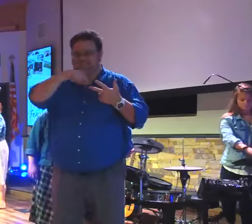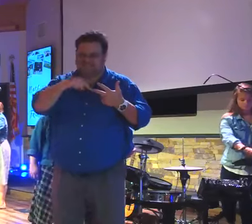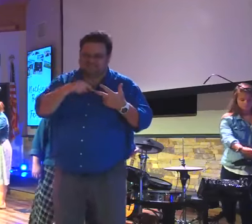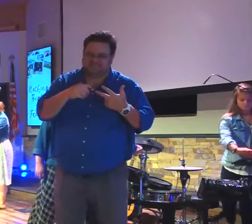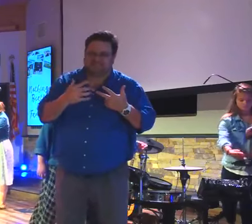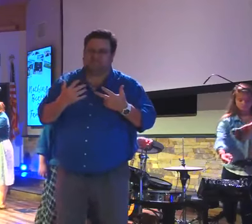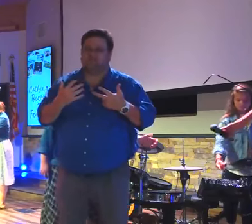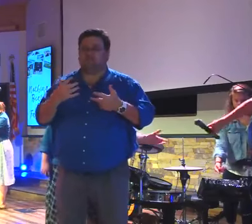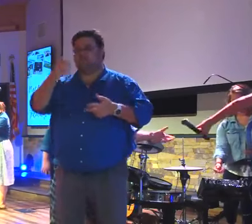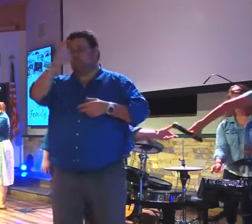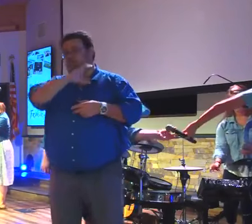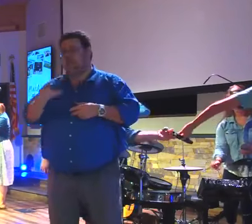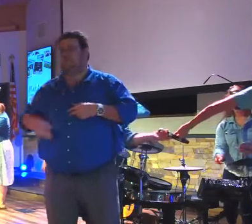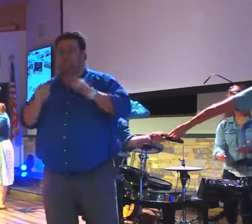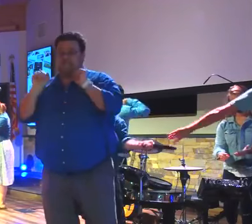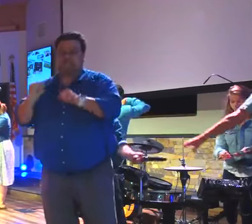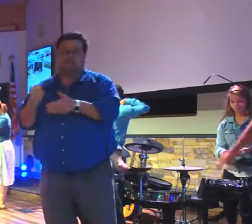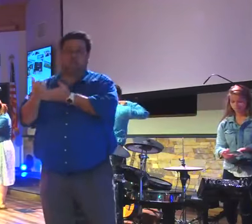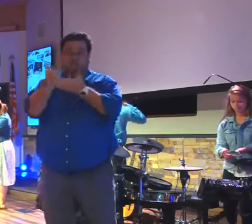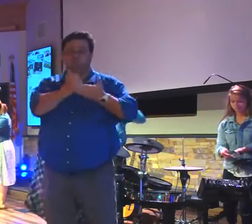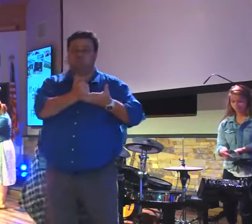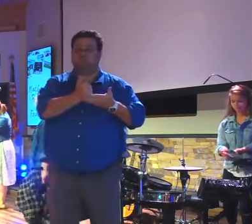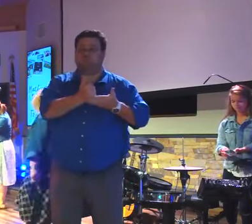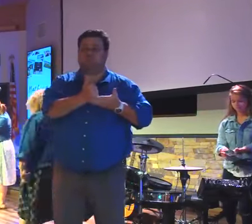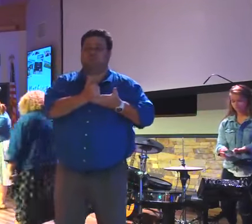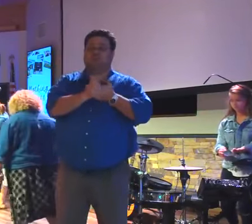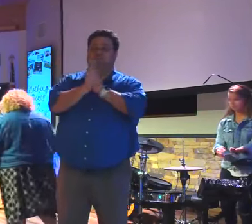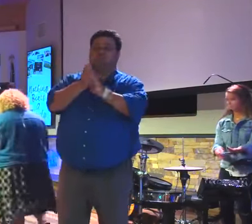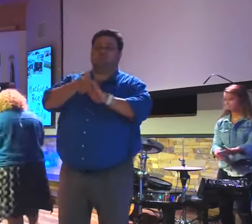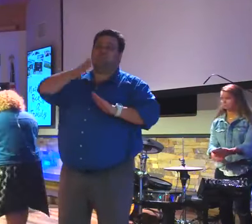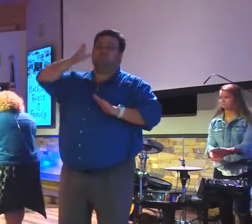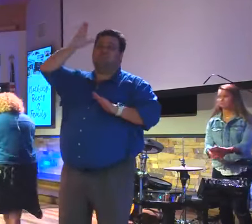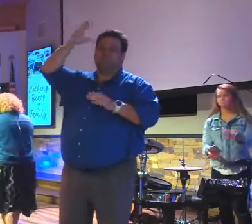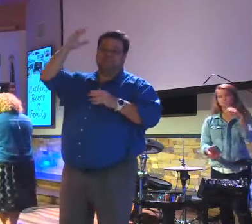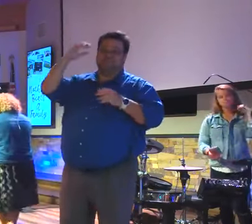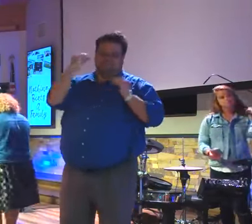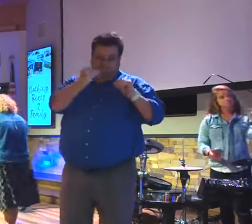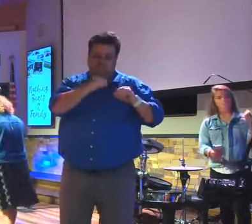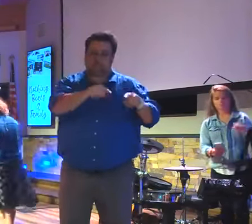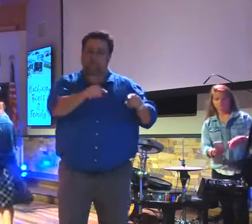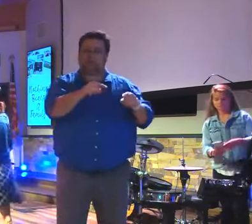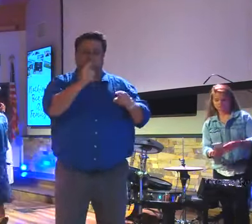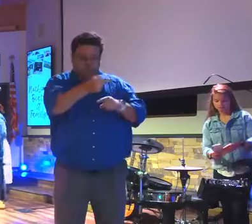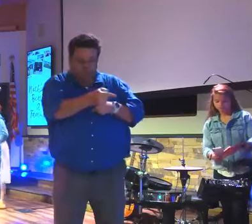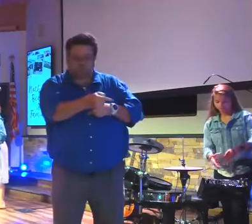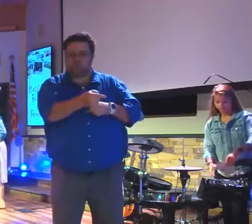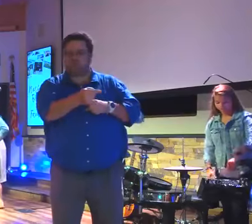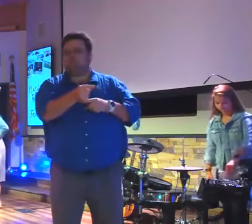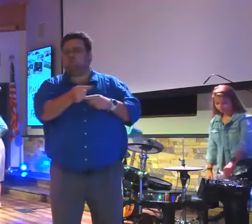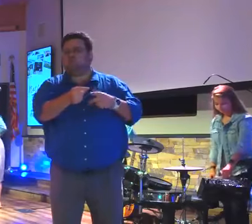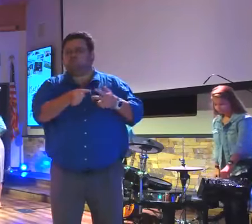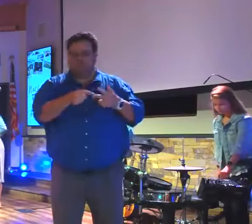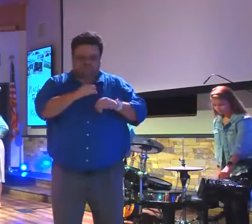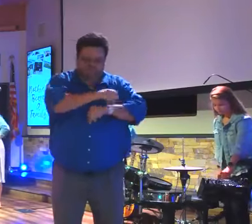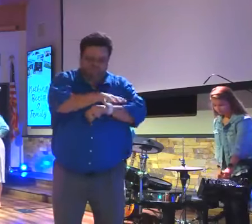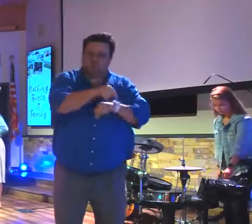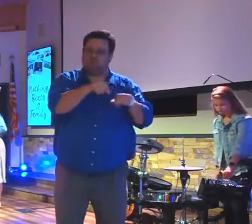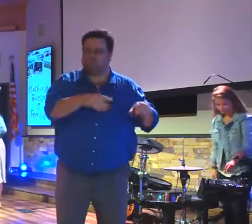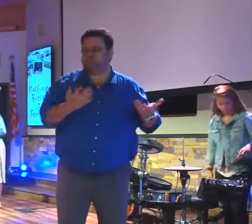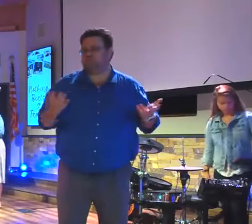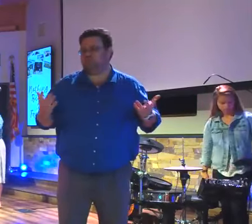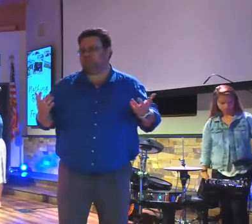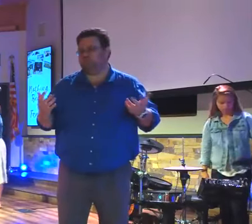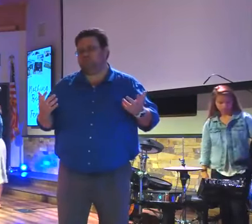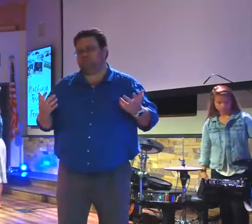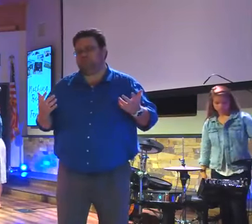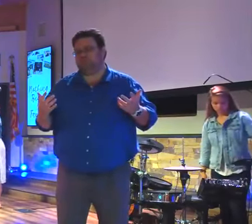can bring that correction. Christ can help you. Christ can bring you where you need to be. So, this